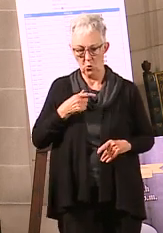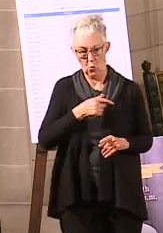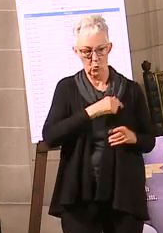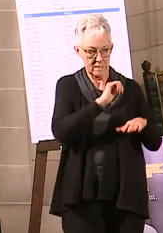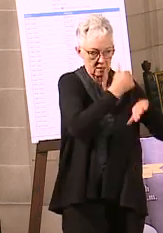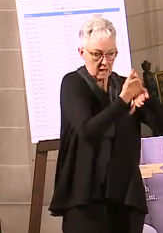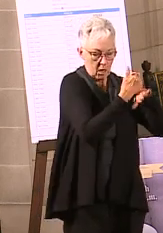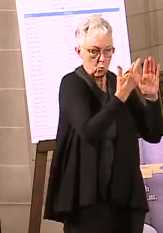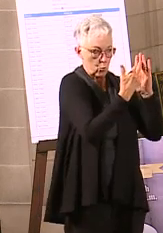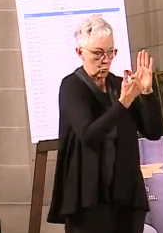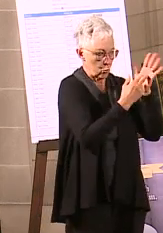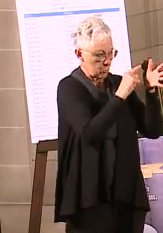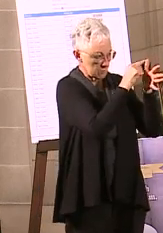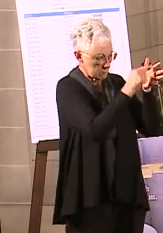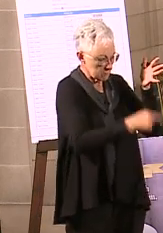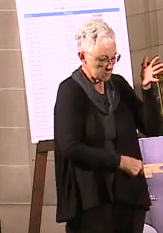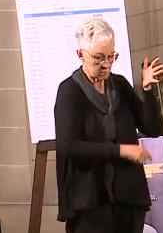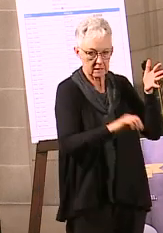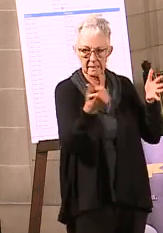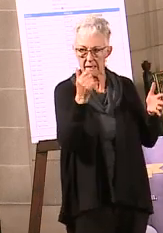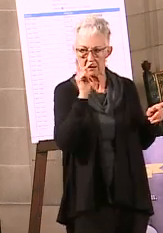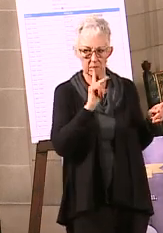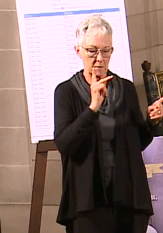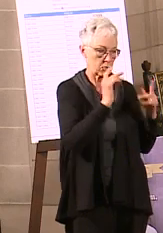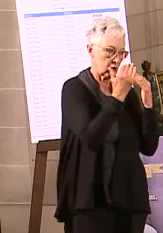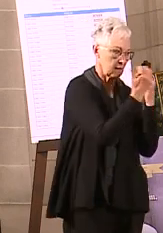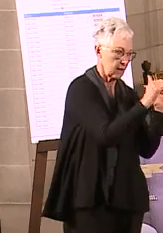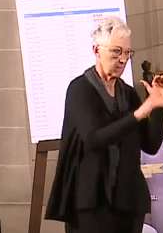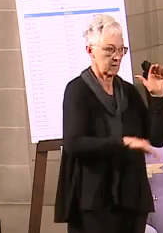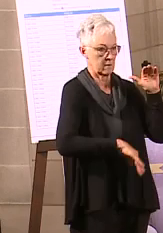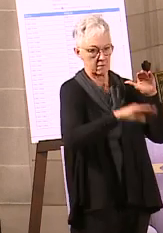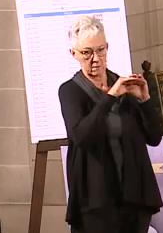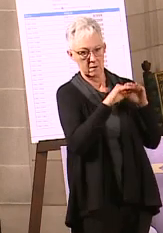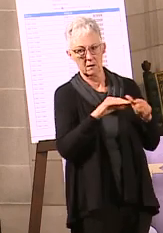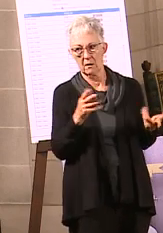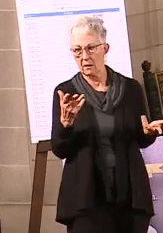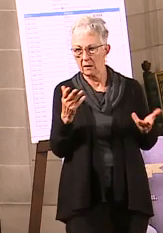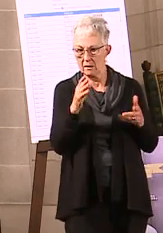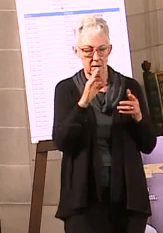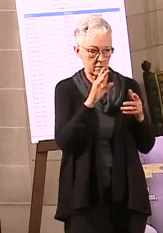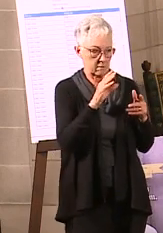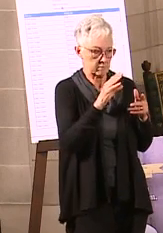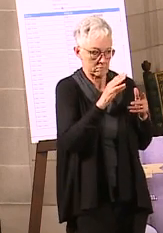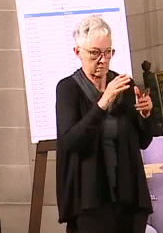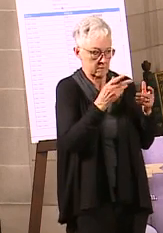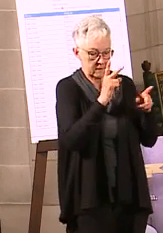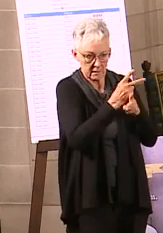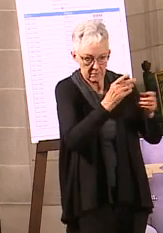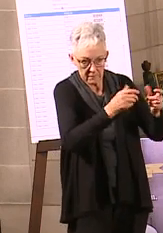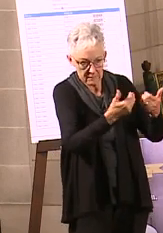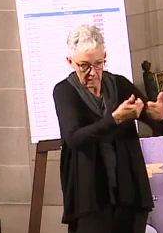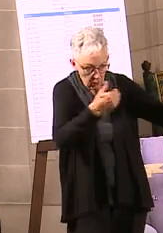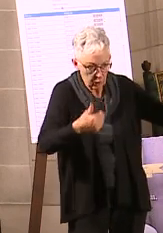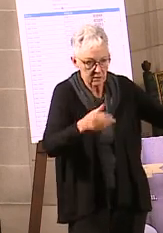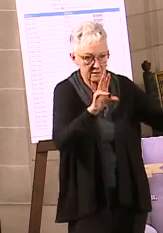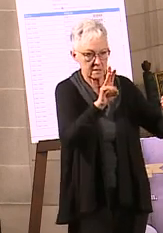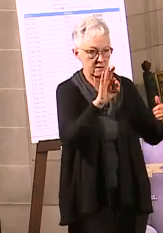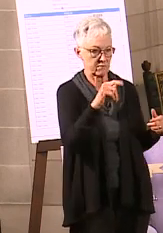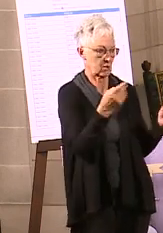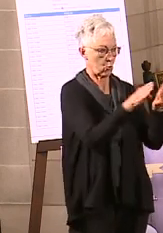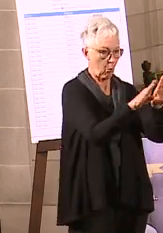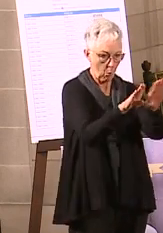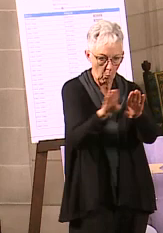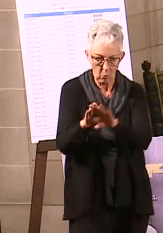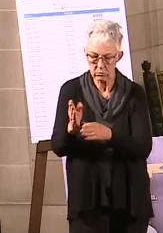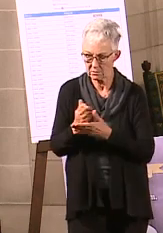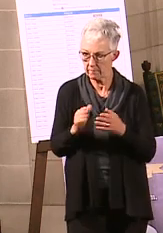in place, the 10-person rule, the social distancing we're doing, some of the businesses we closed and so forth. And it worked. It totally worked. We